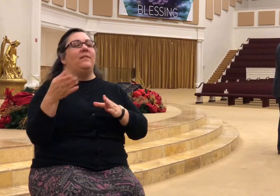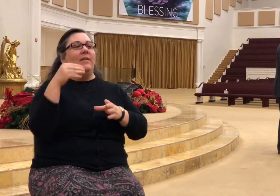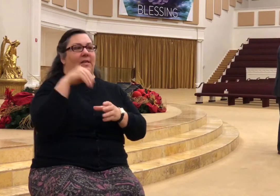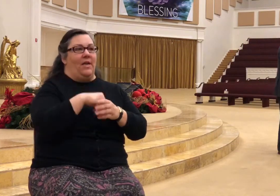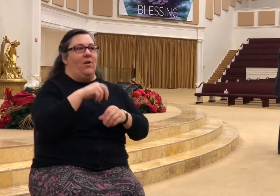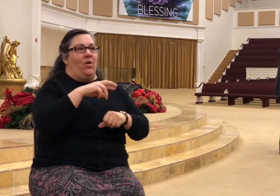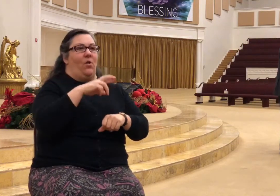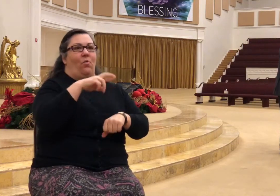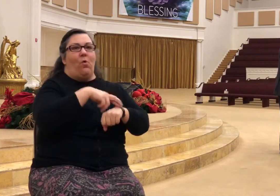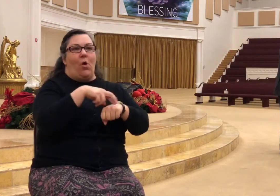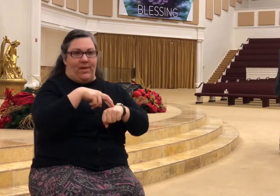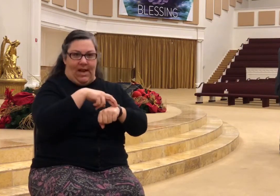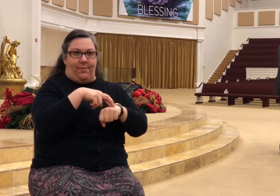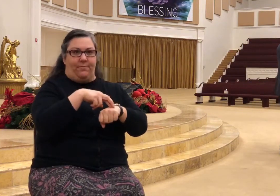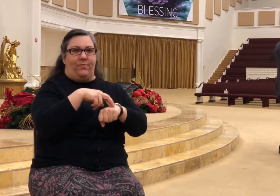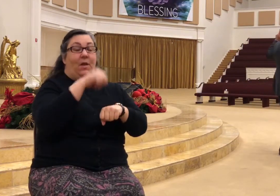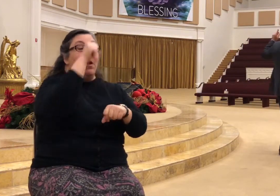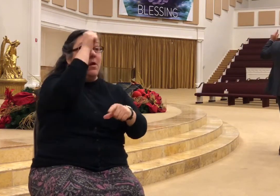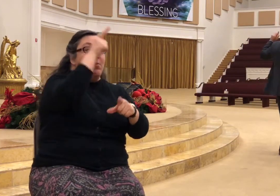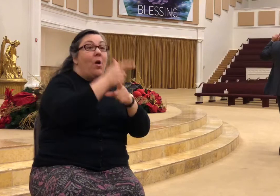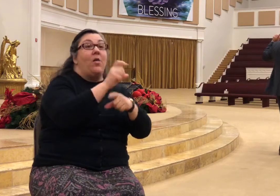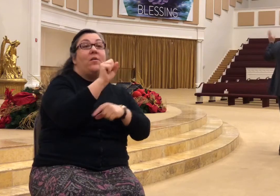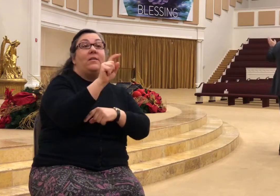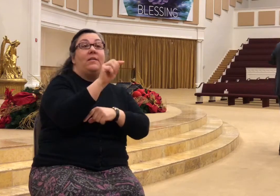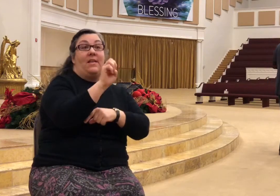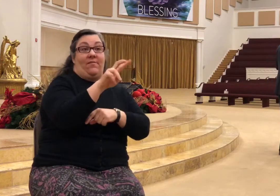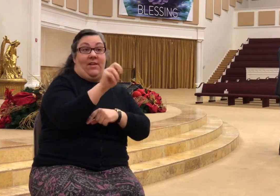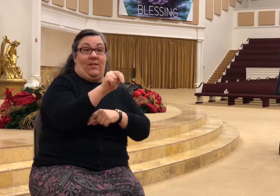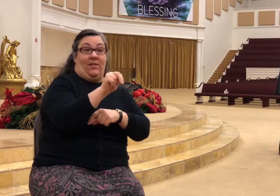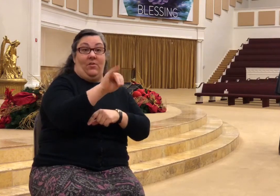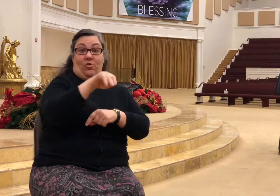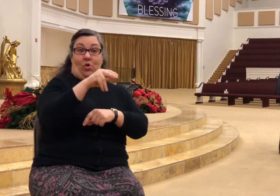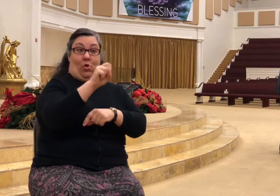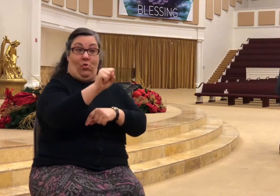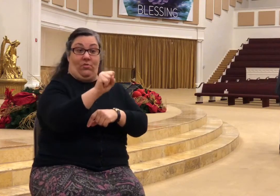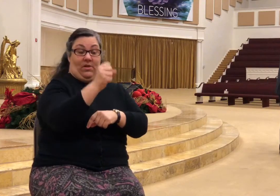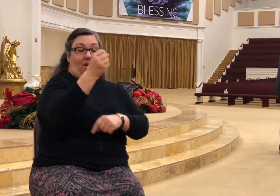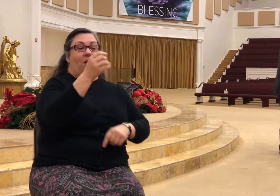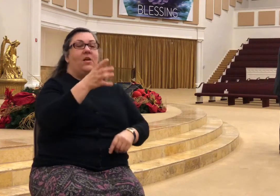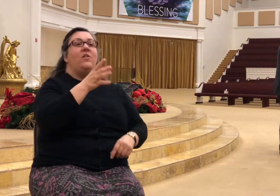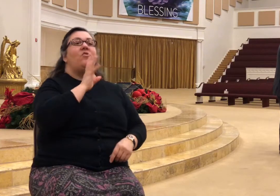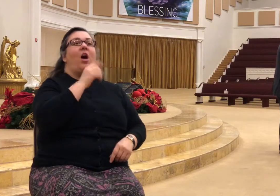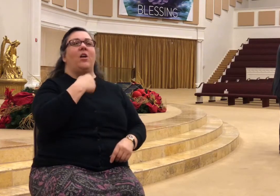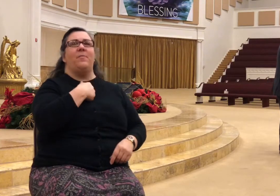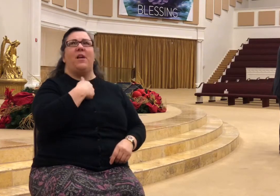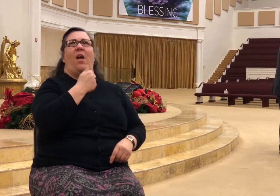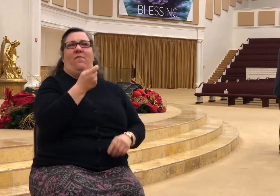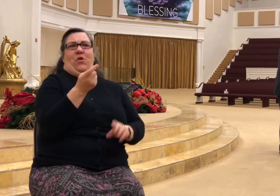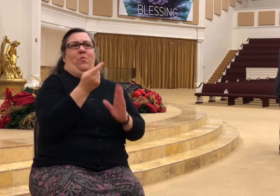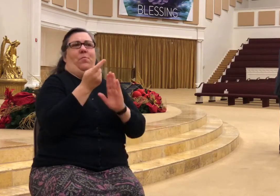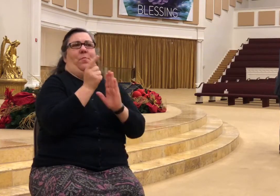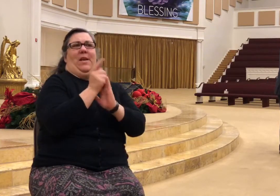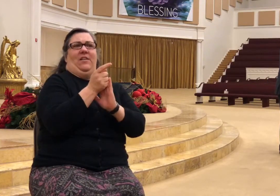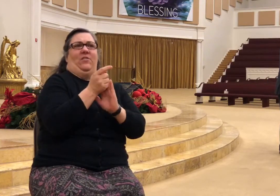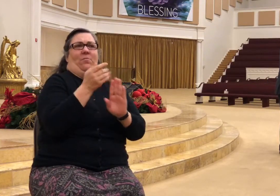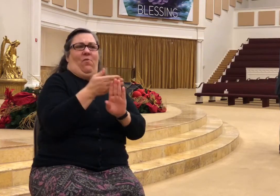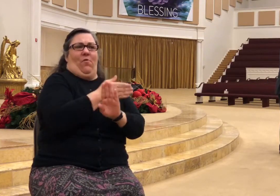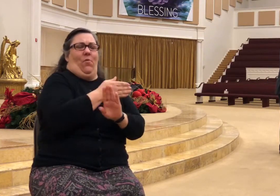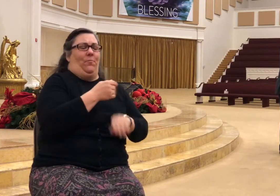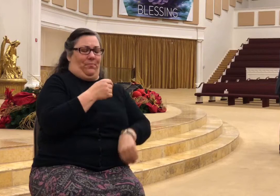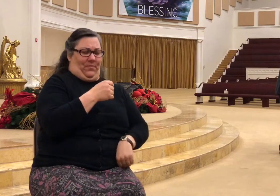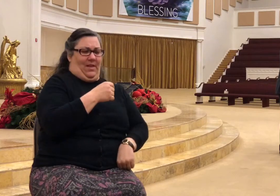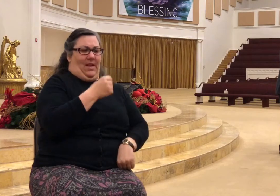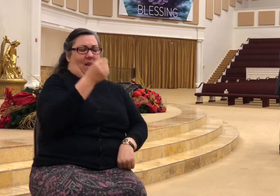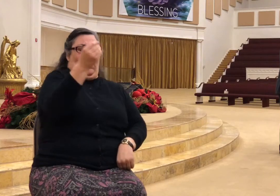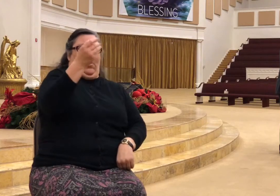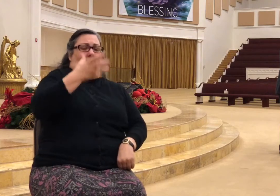in Roatan. And by the way, Brother Stephen talked to me just about 10 minutes before service. I called him to get the latest update. And it